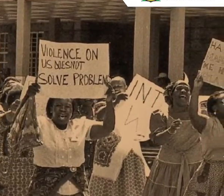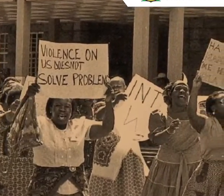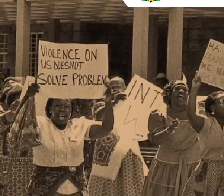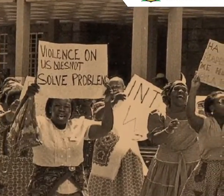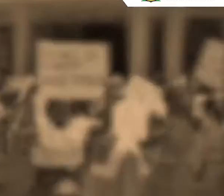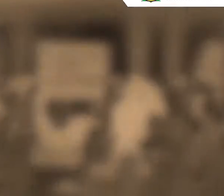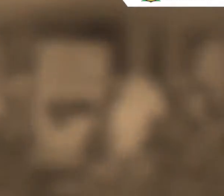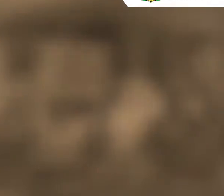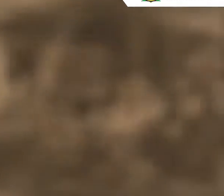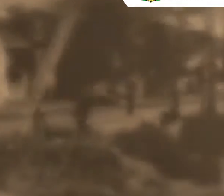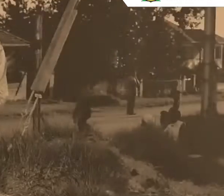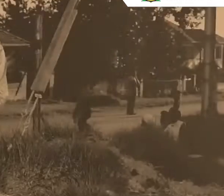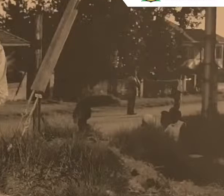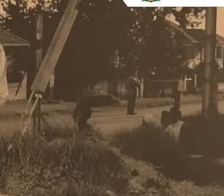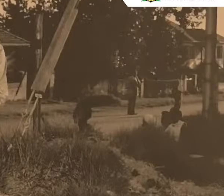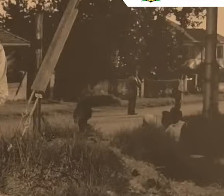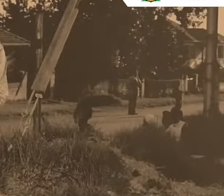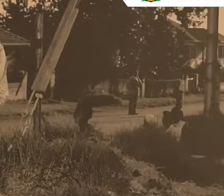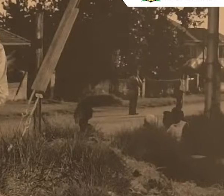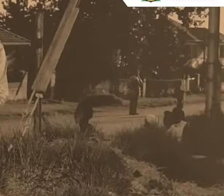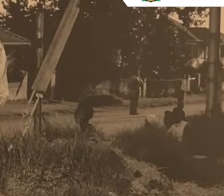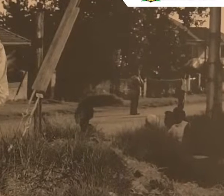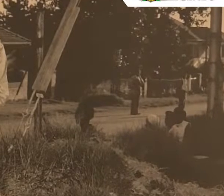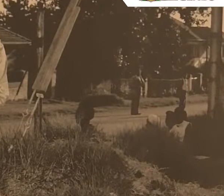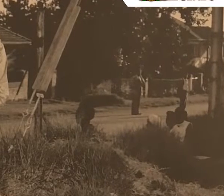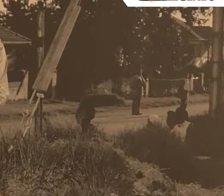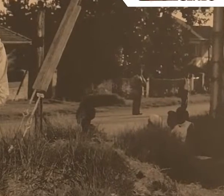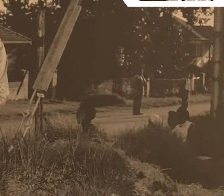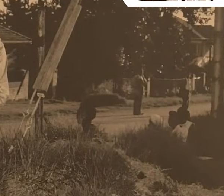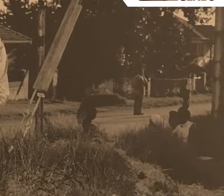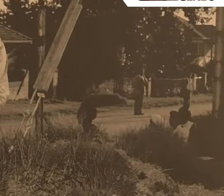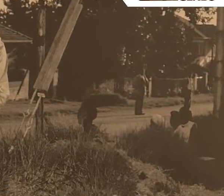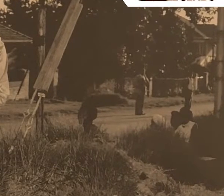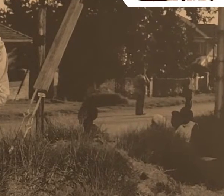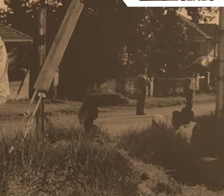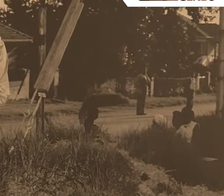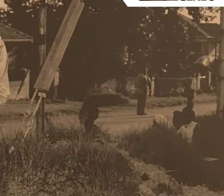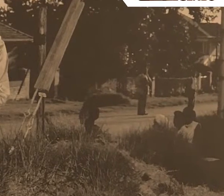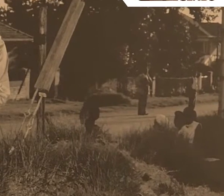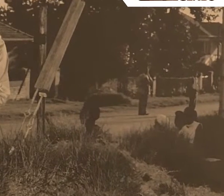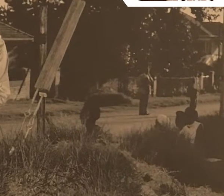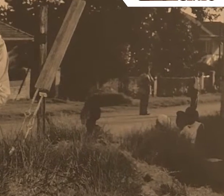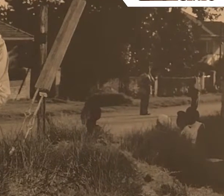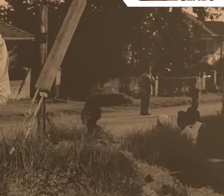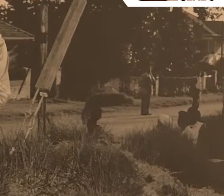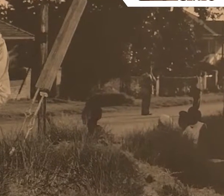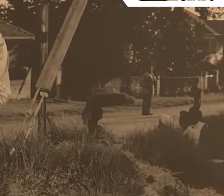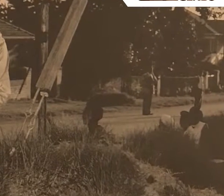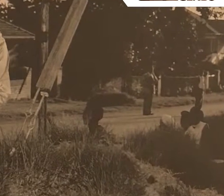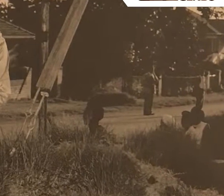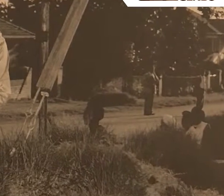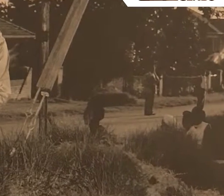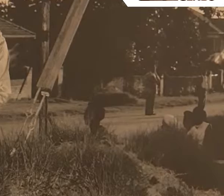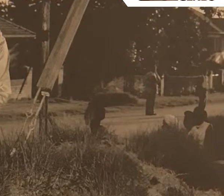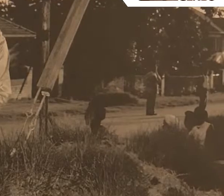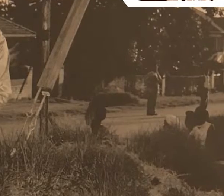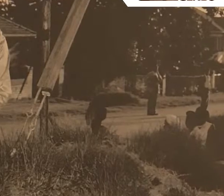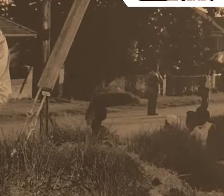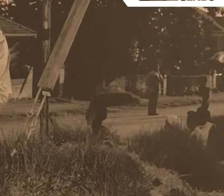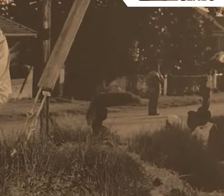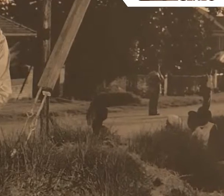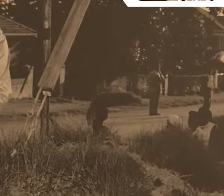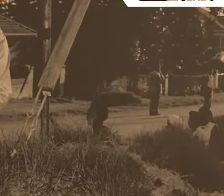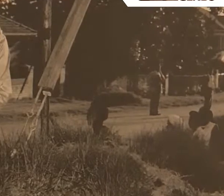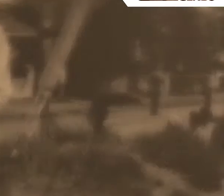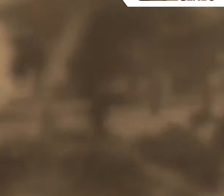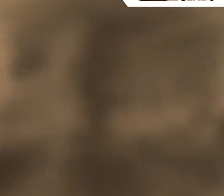in 1956, Mama Lillian was arrested for treason, along with Frances Bard, Florence Matomela, and various